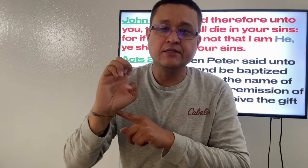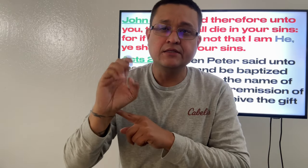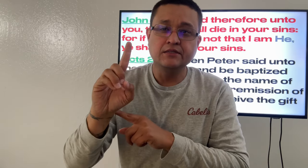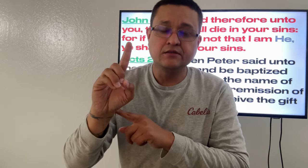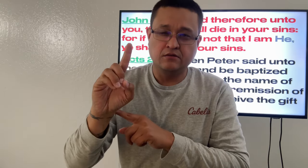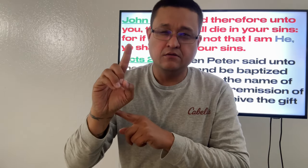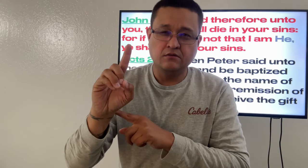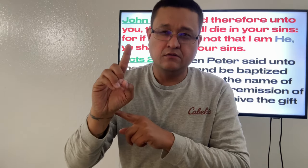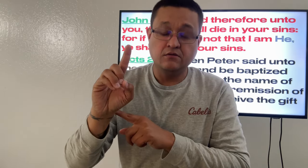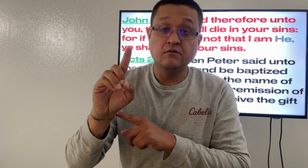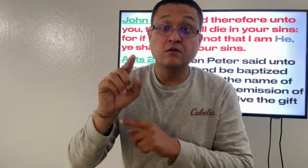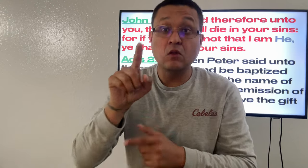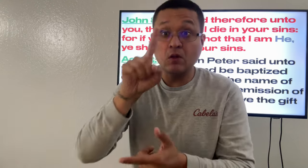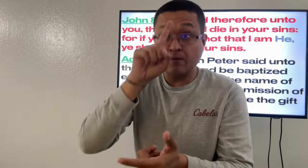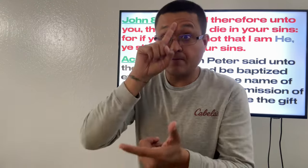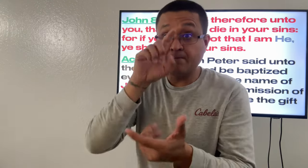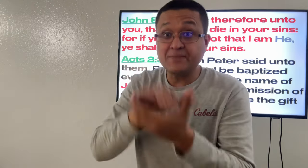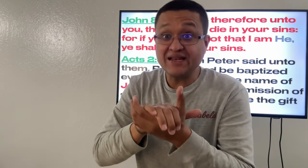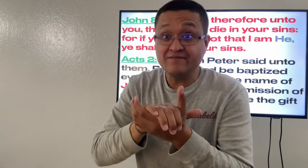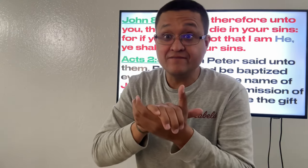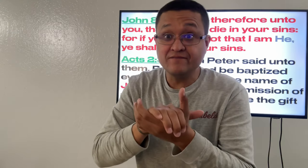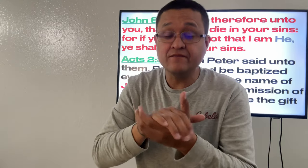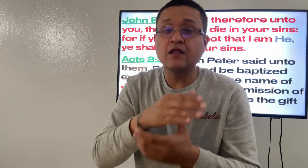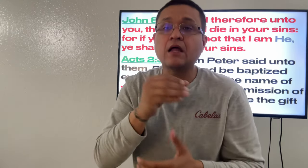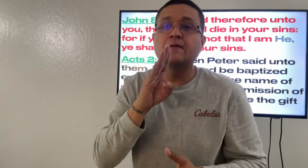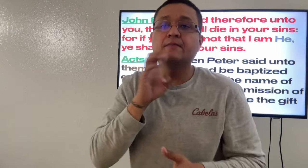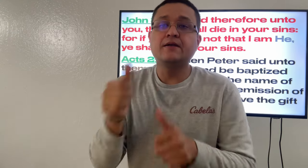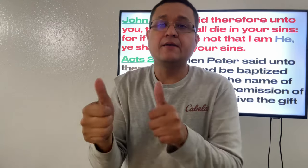and Mark it says if you will not you shall be damned